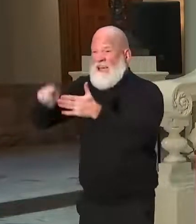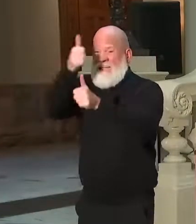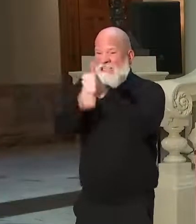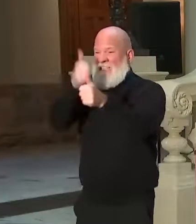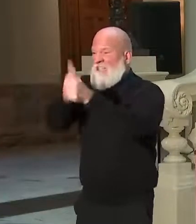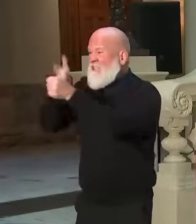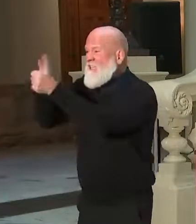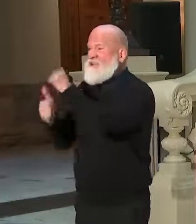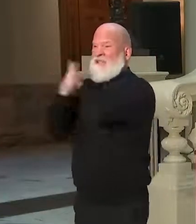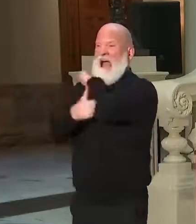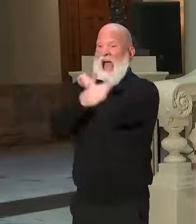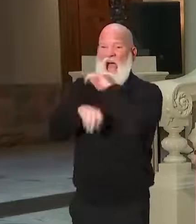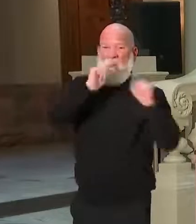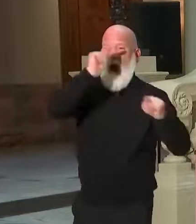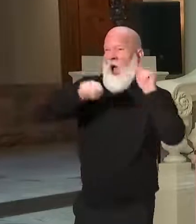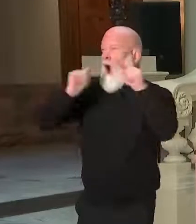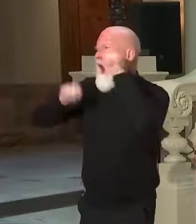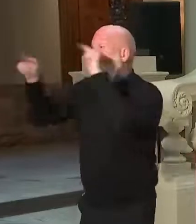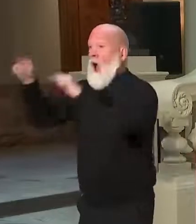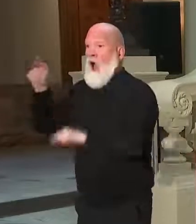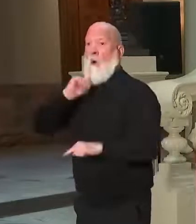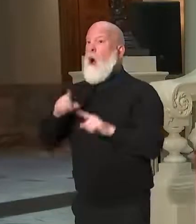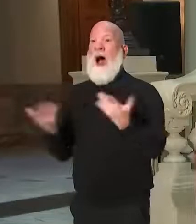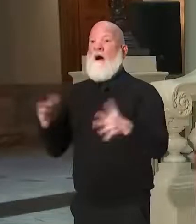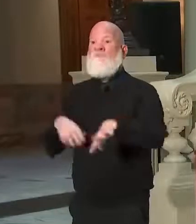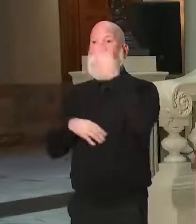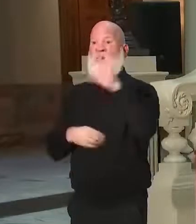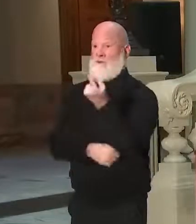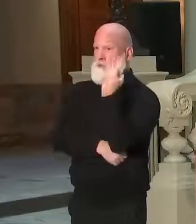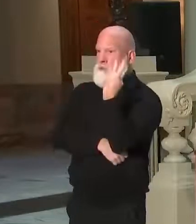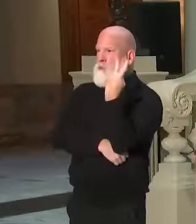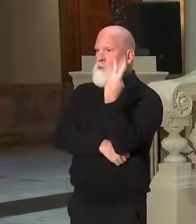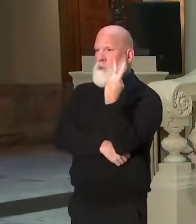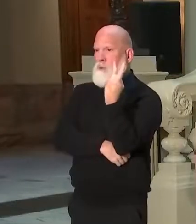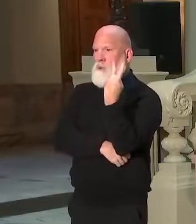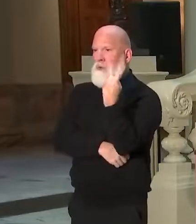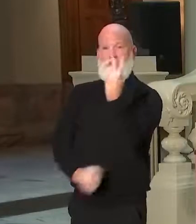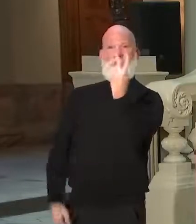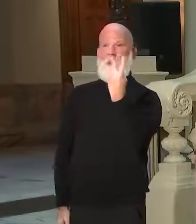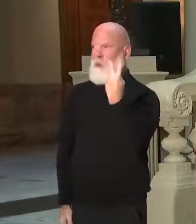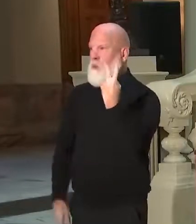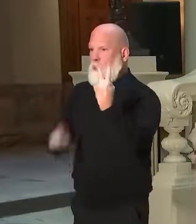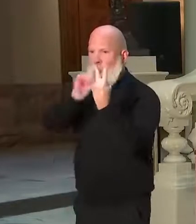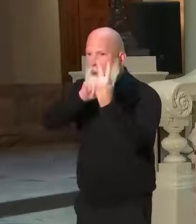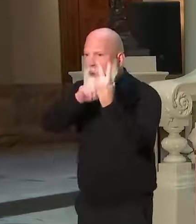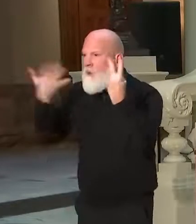potentially 2. So far, 2. It could change, it could go, but it's not 10,000.